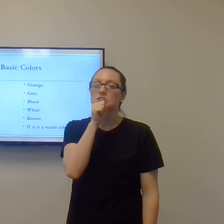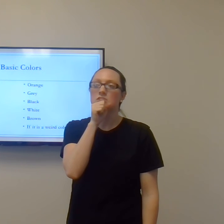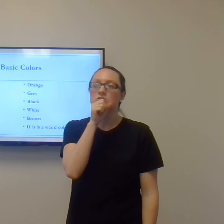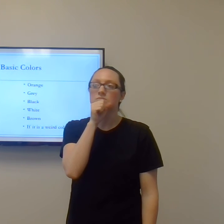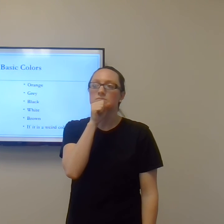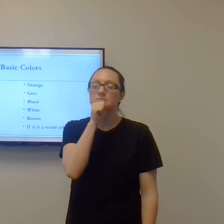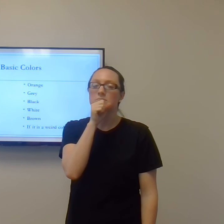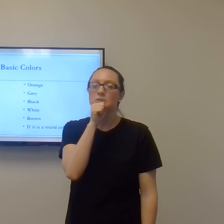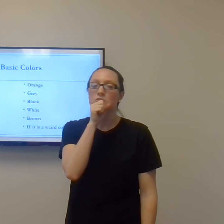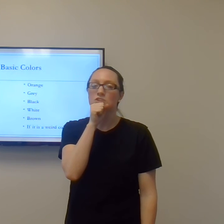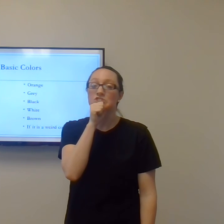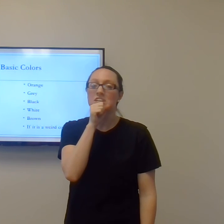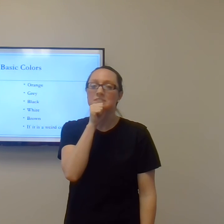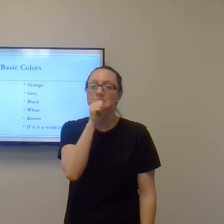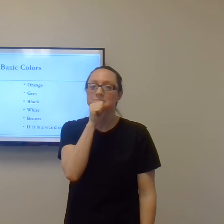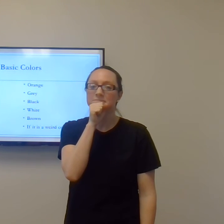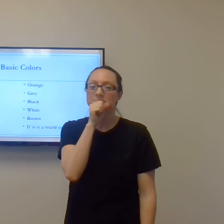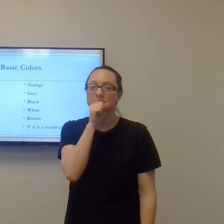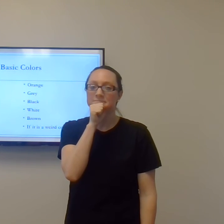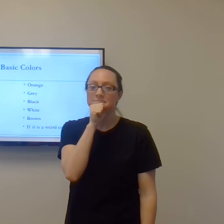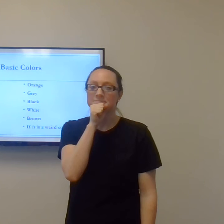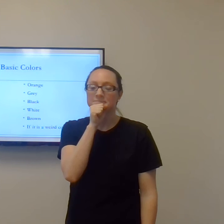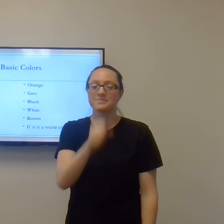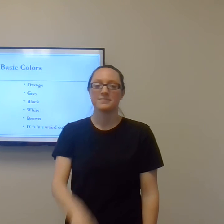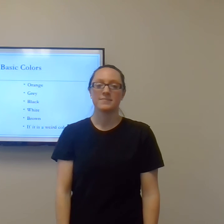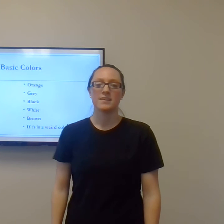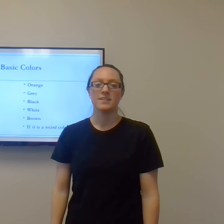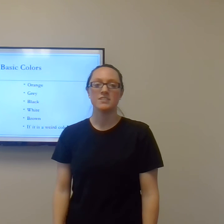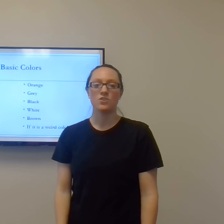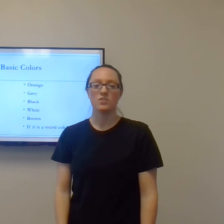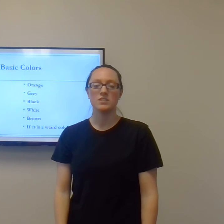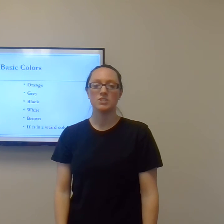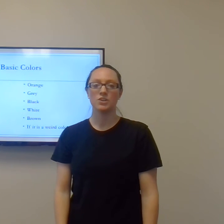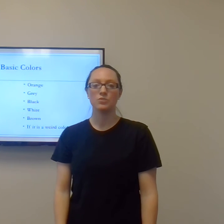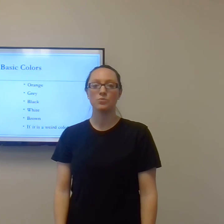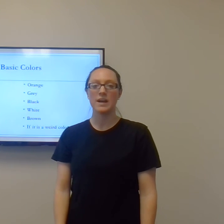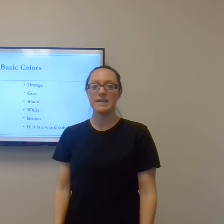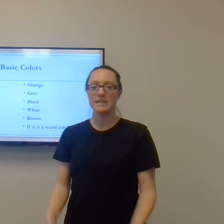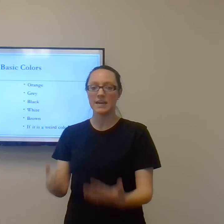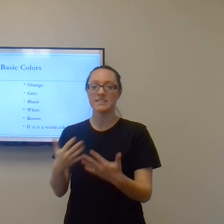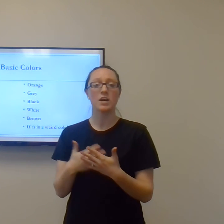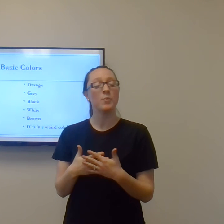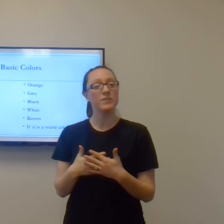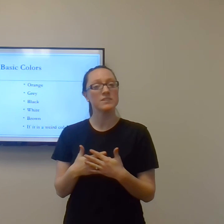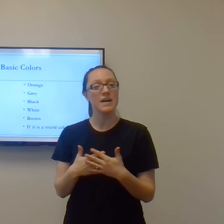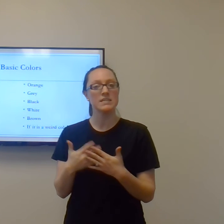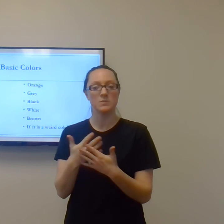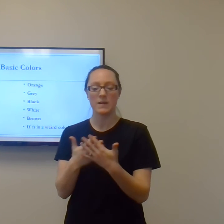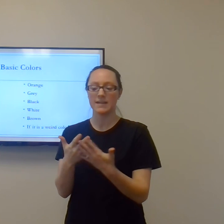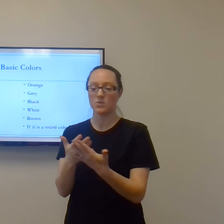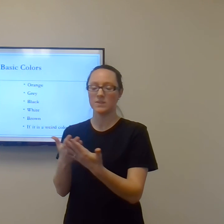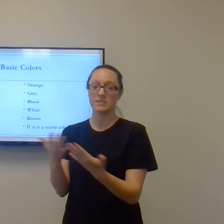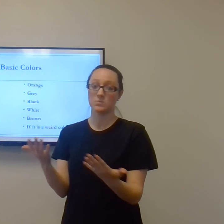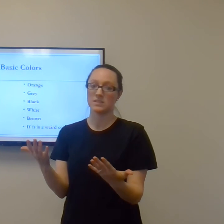just milk your chin. That's orange. Gray has a couple different signs, but I go with this one because